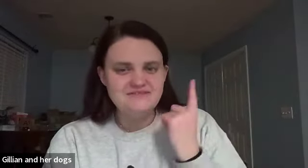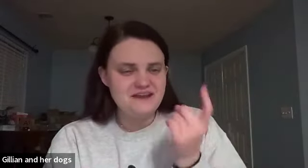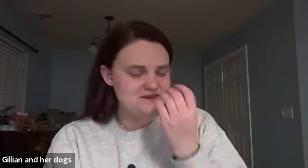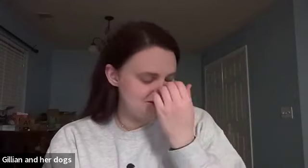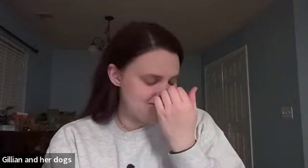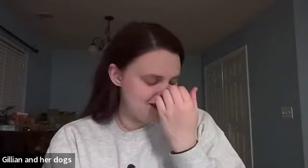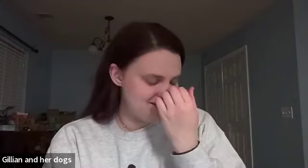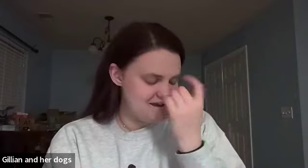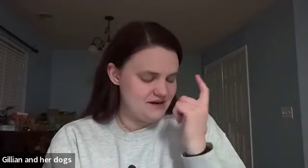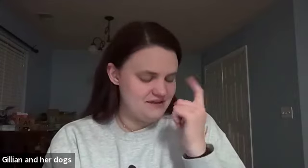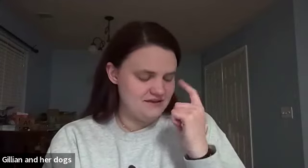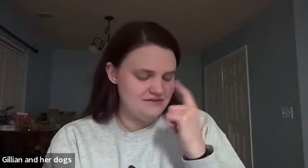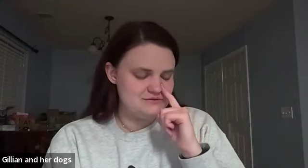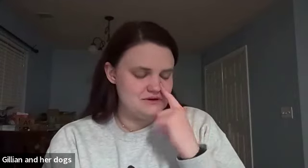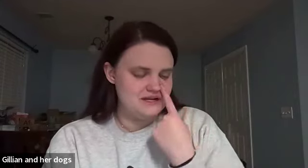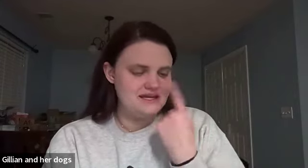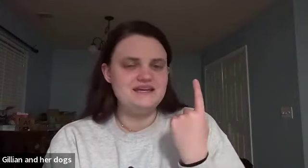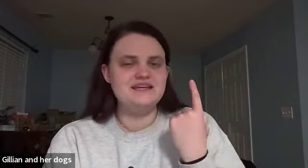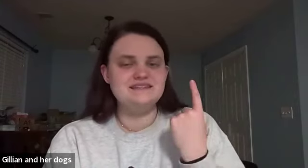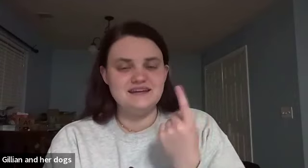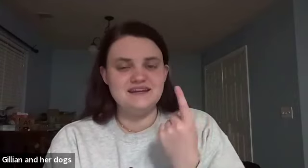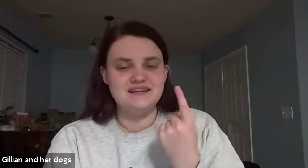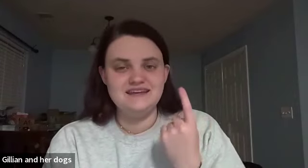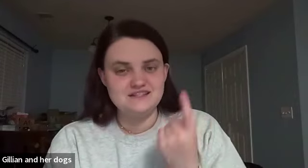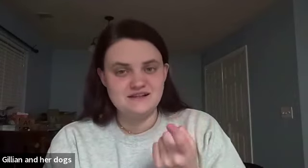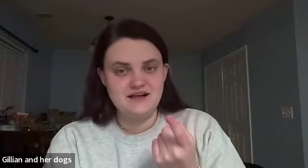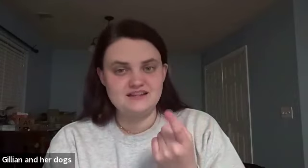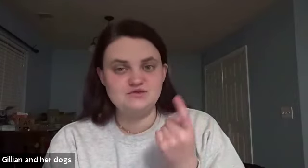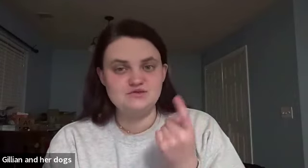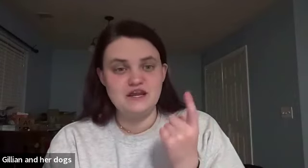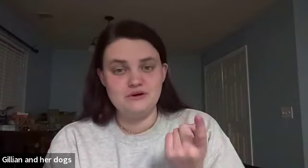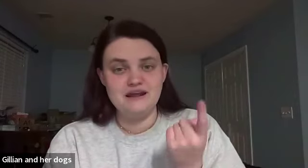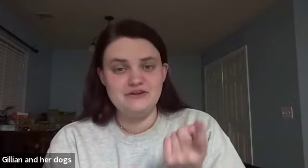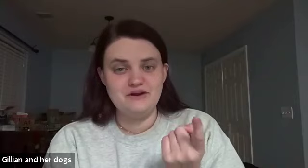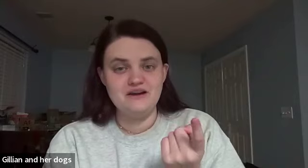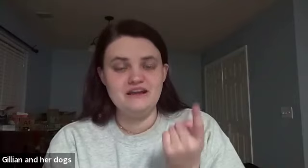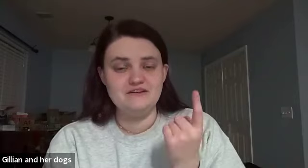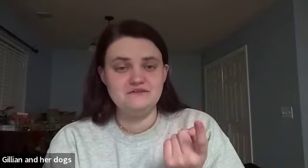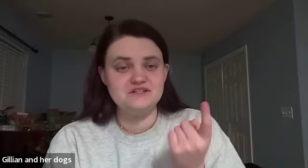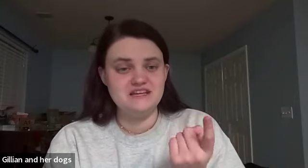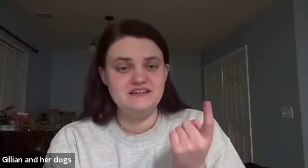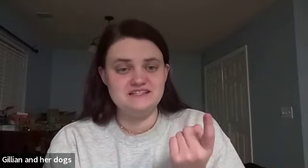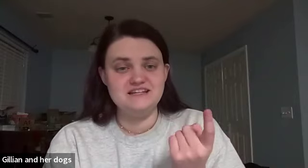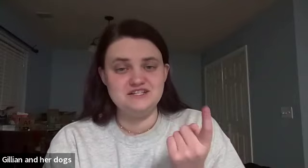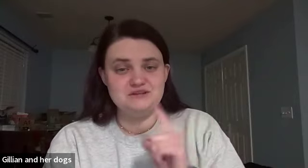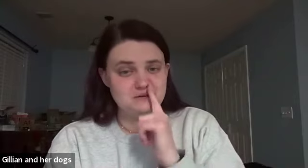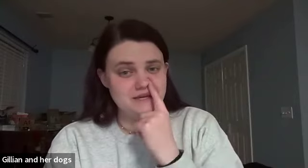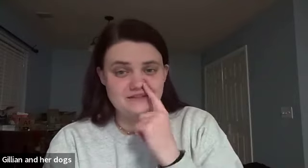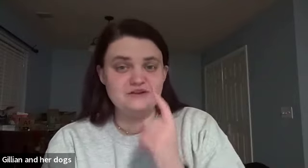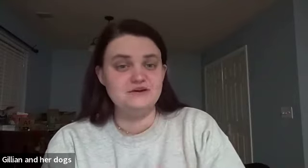My favorite mindset when I think of this one is like a kid in class when they are bored out of their mind and their first thing they decide to do is start picking their